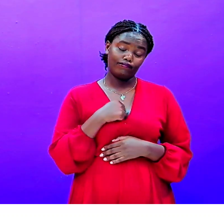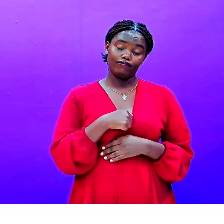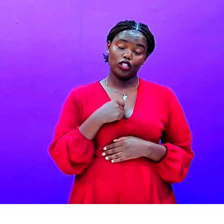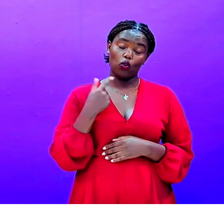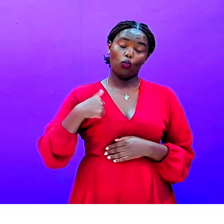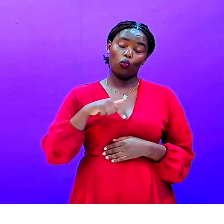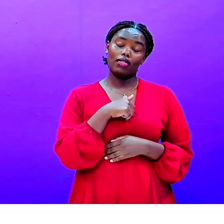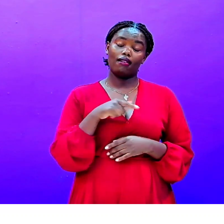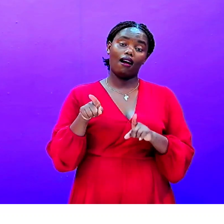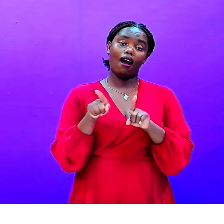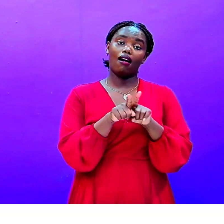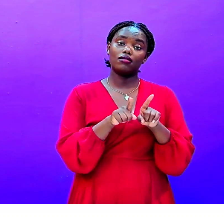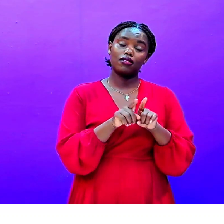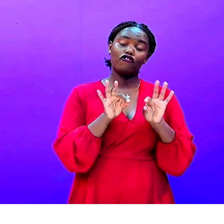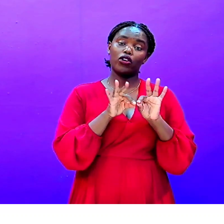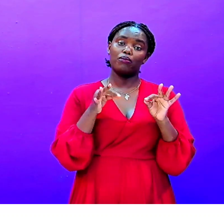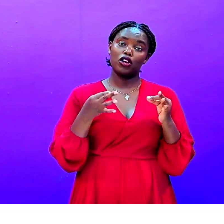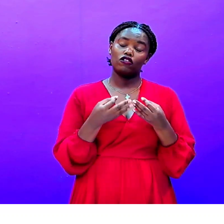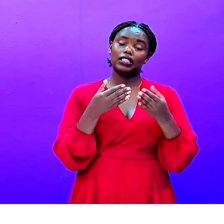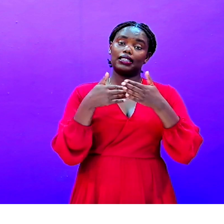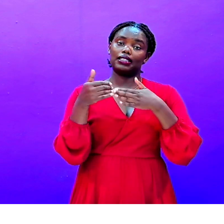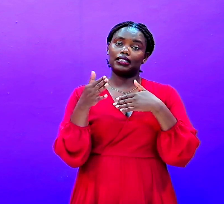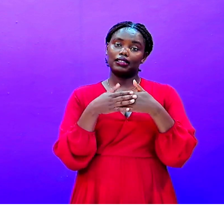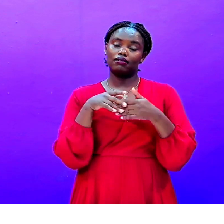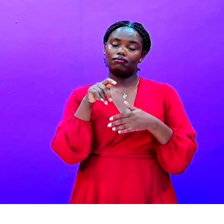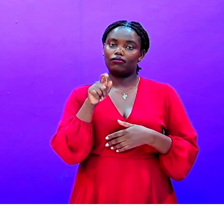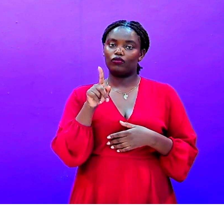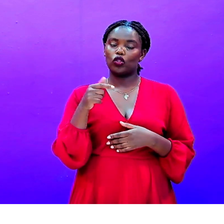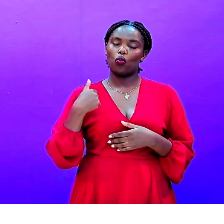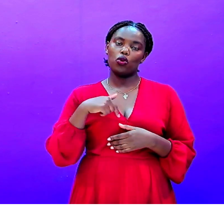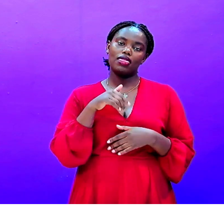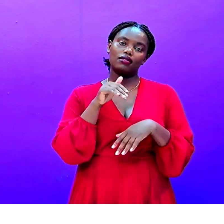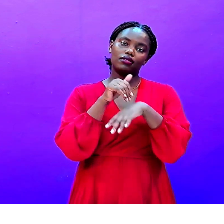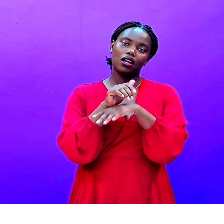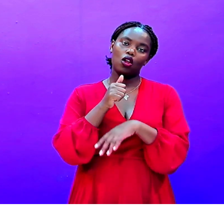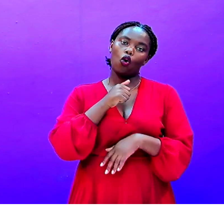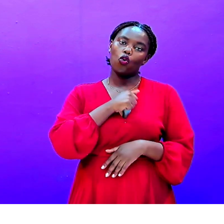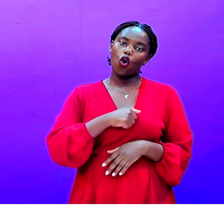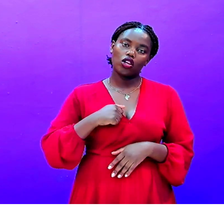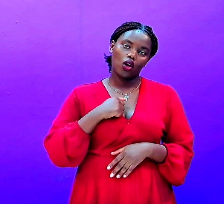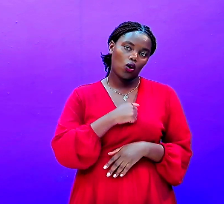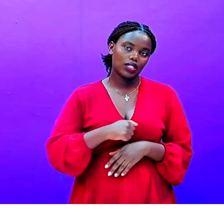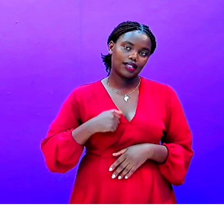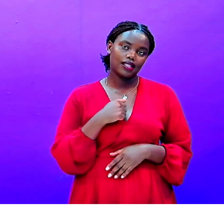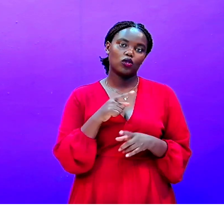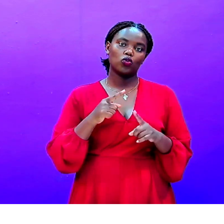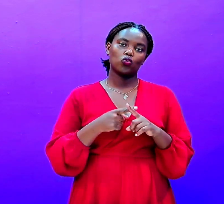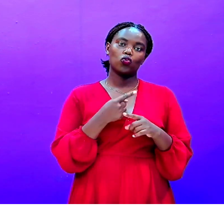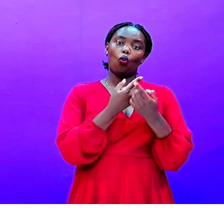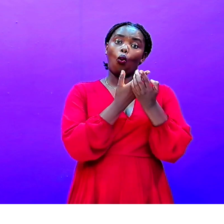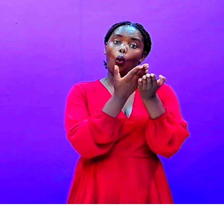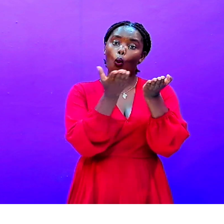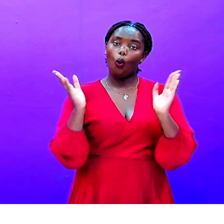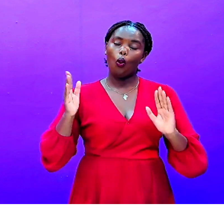We are very sorry for the families here as Science TV family. We send our condolences to